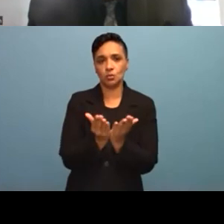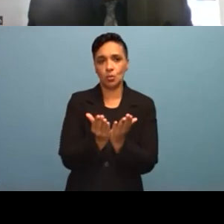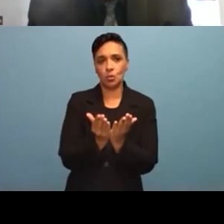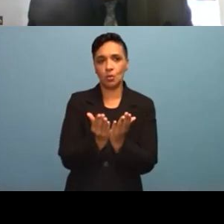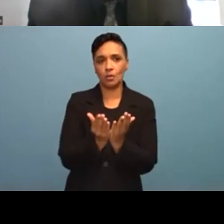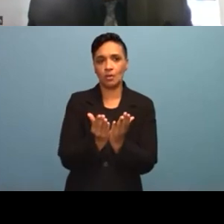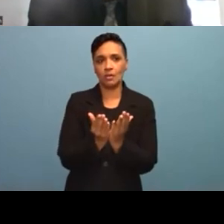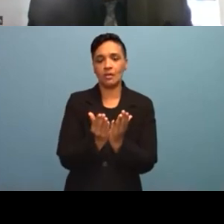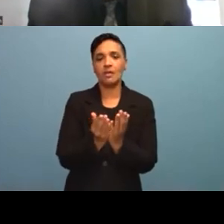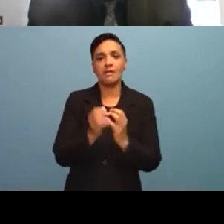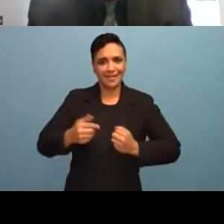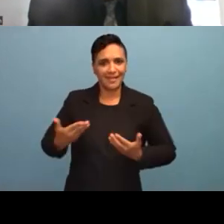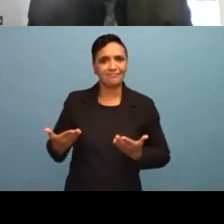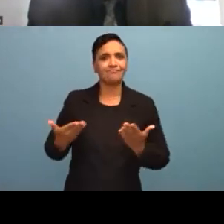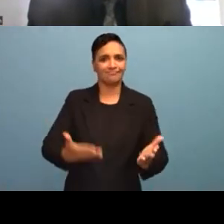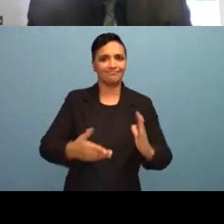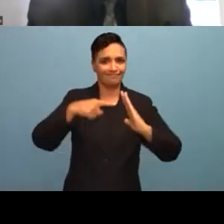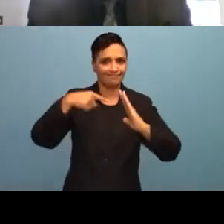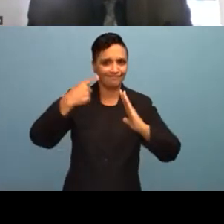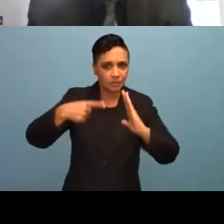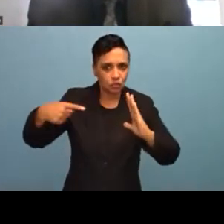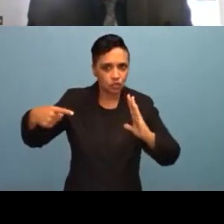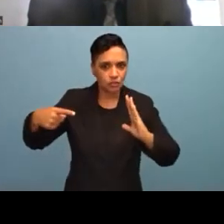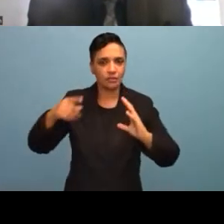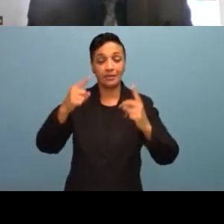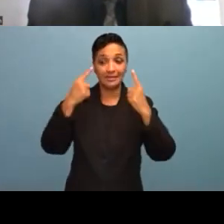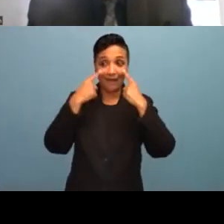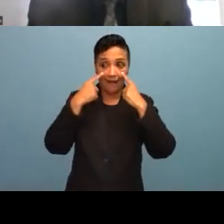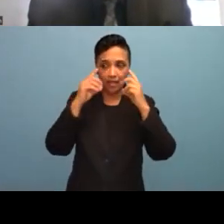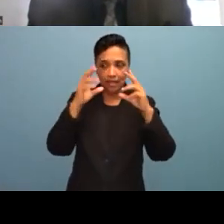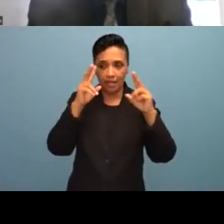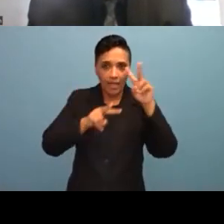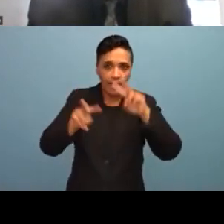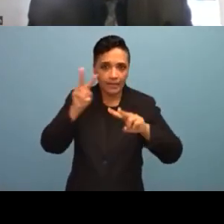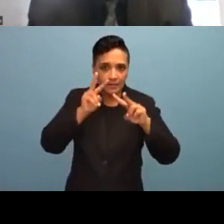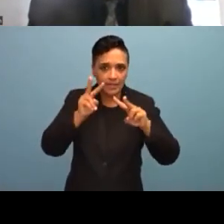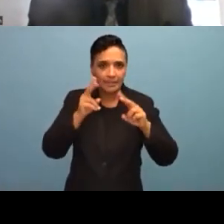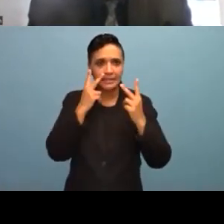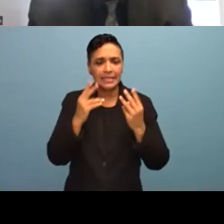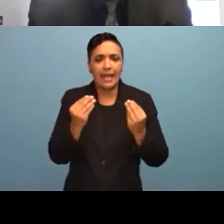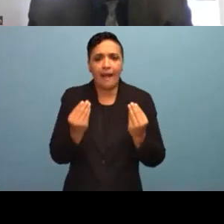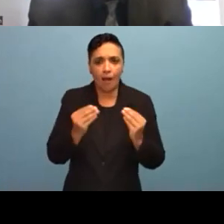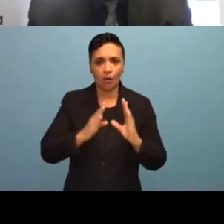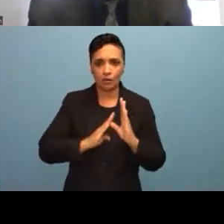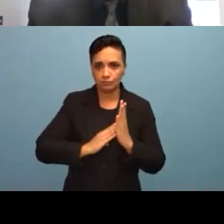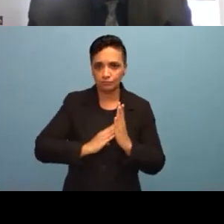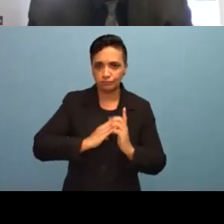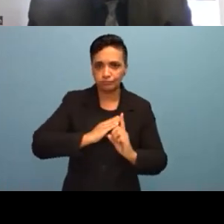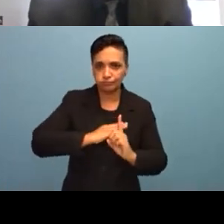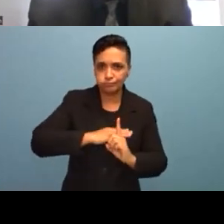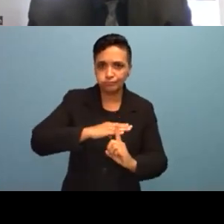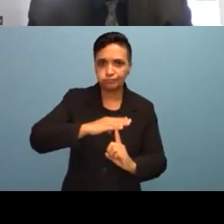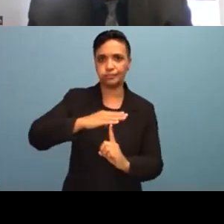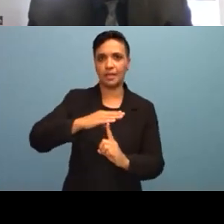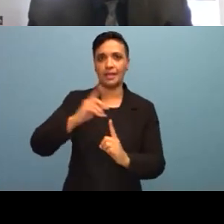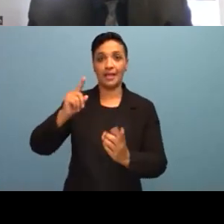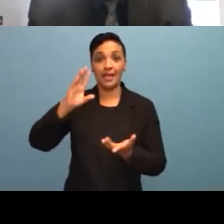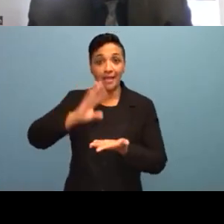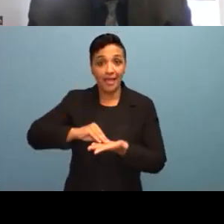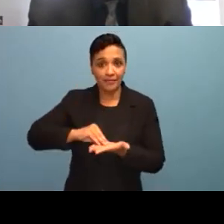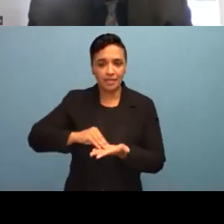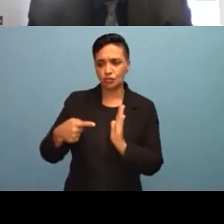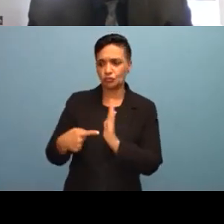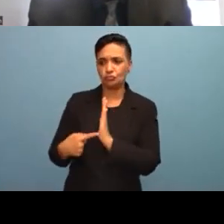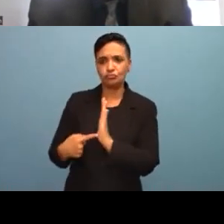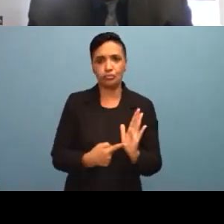ways. But what it's helping to do is in real time develop and generate all that evidence and spread it across